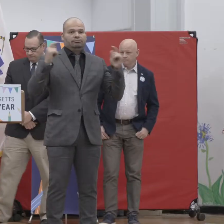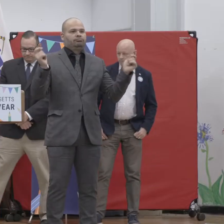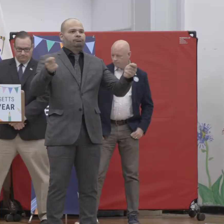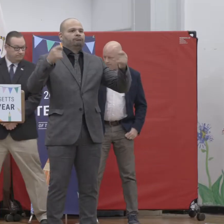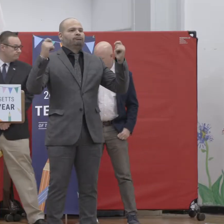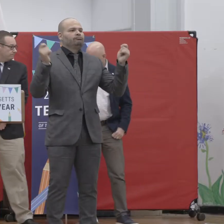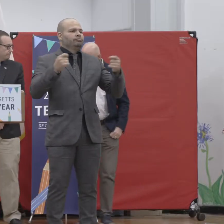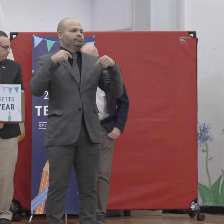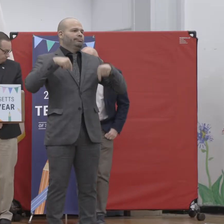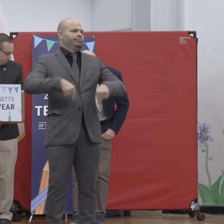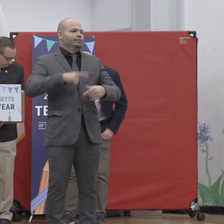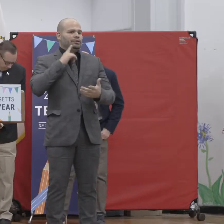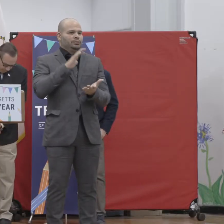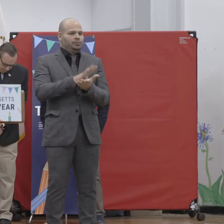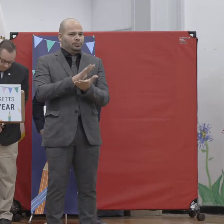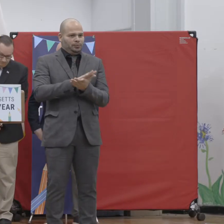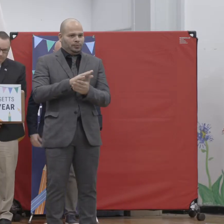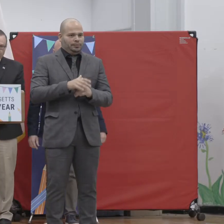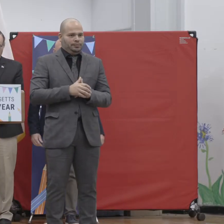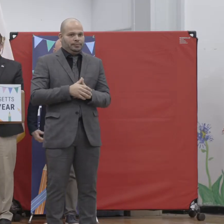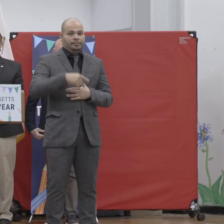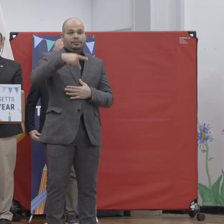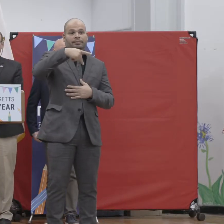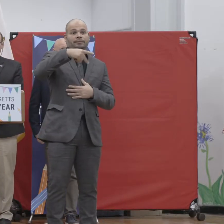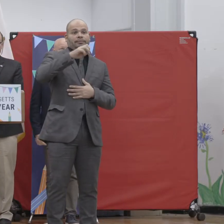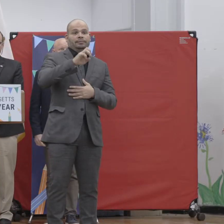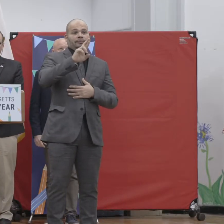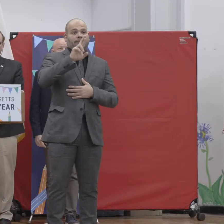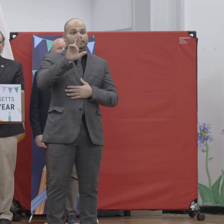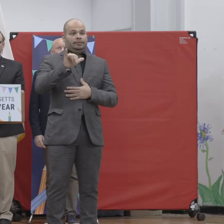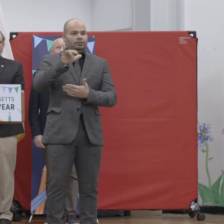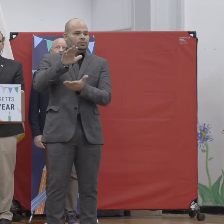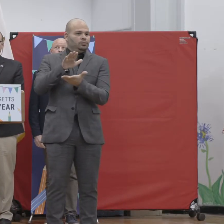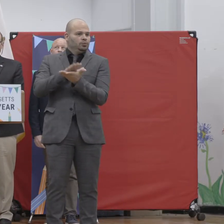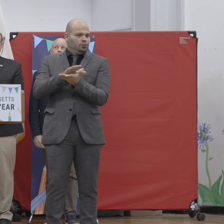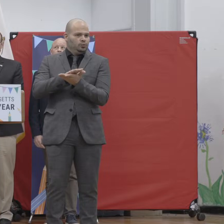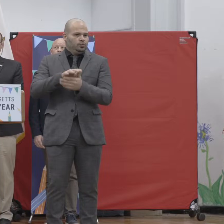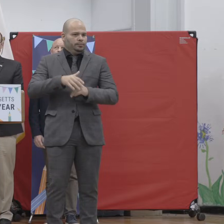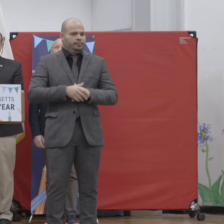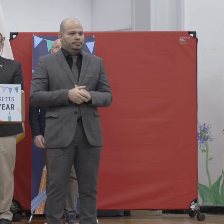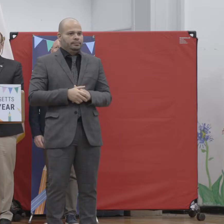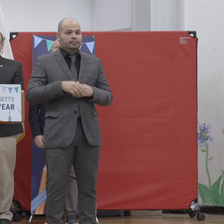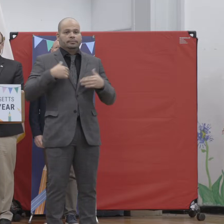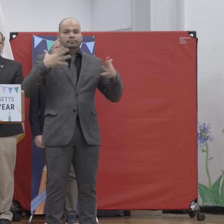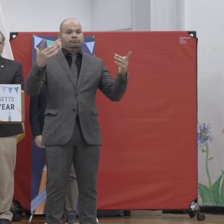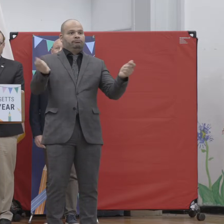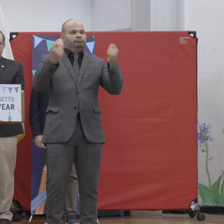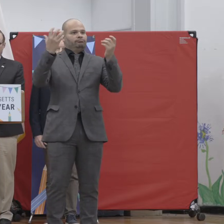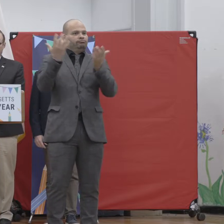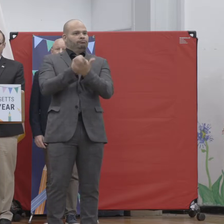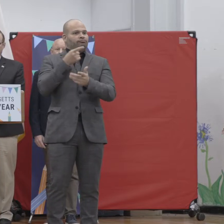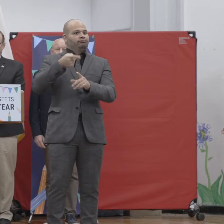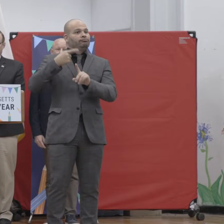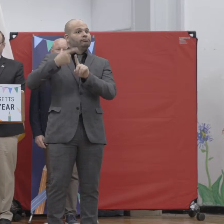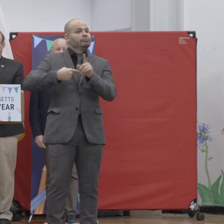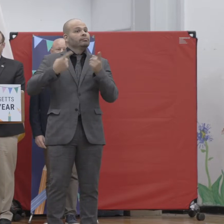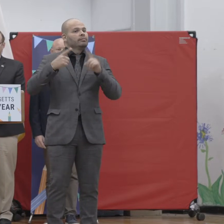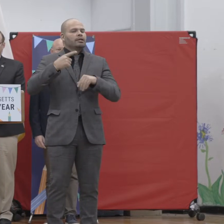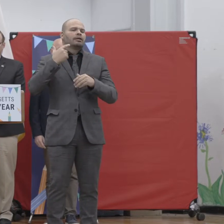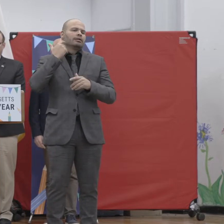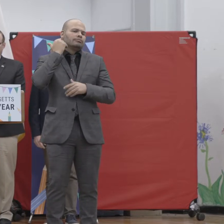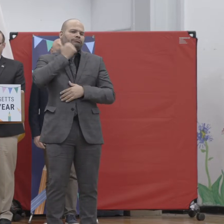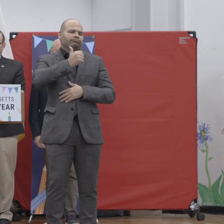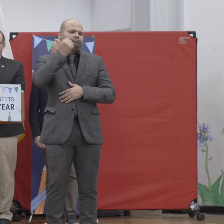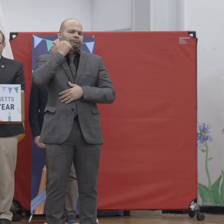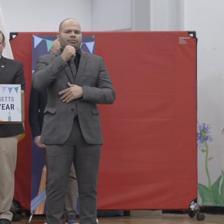and all that it brings to the BPS and the goodness that happens in our schools and in our classrooms every day. So I'm exceptionally honored to